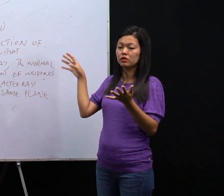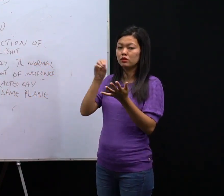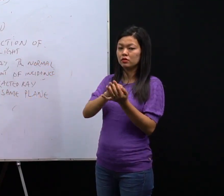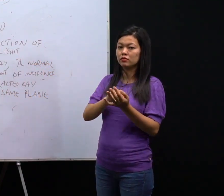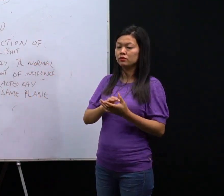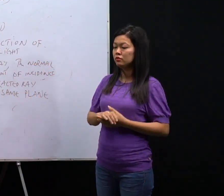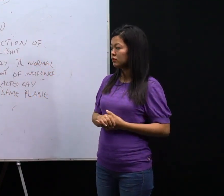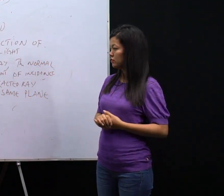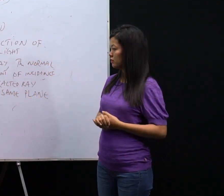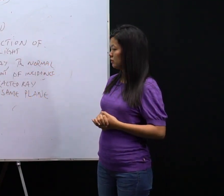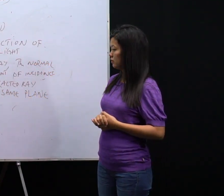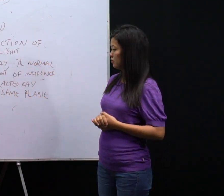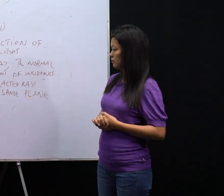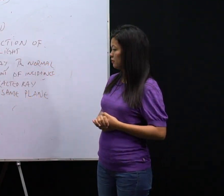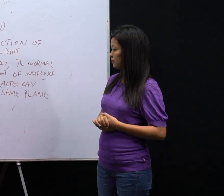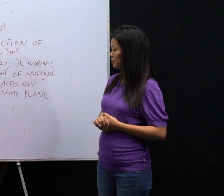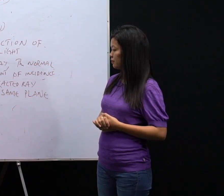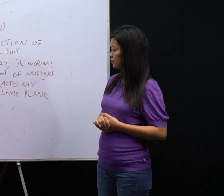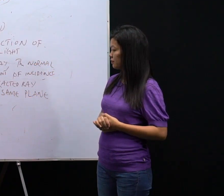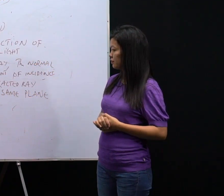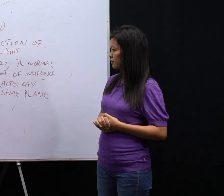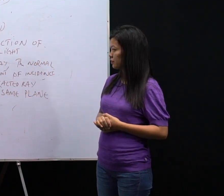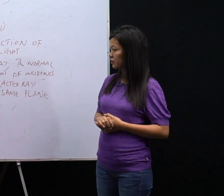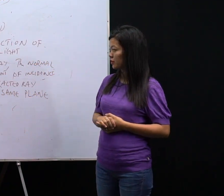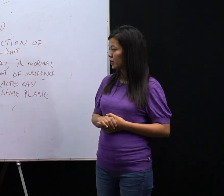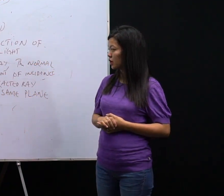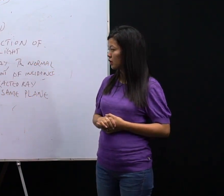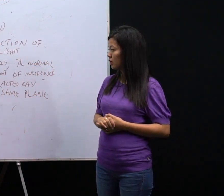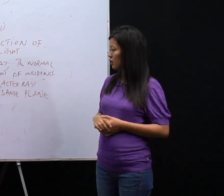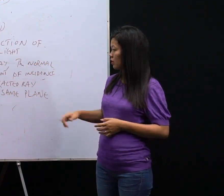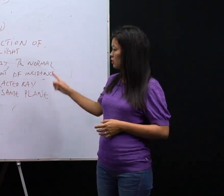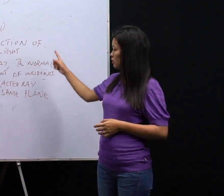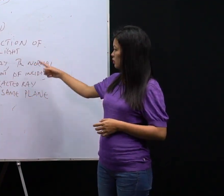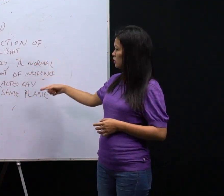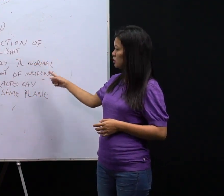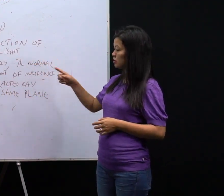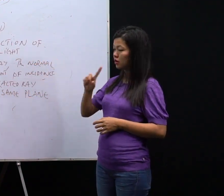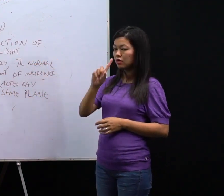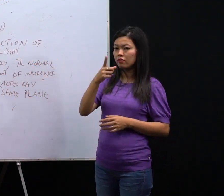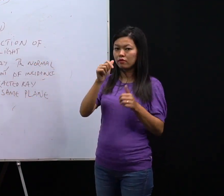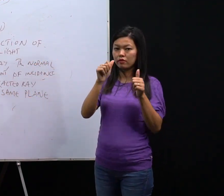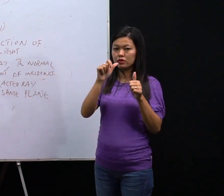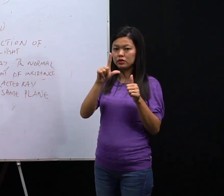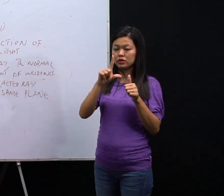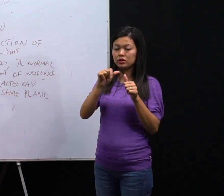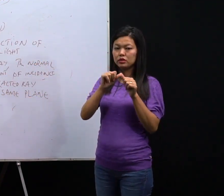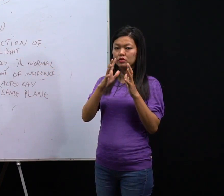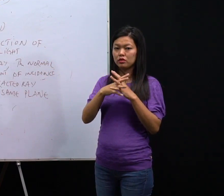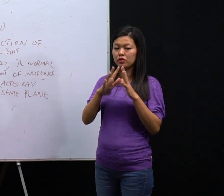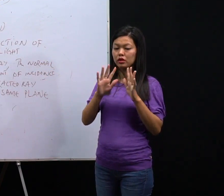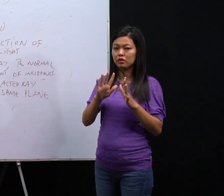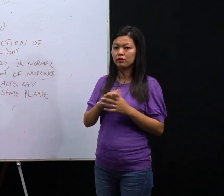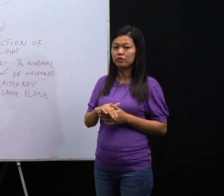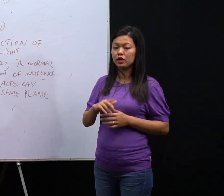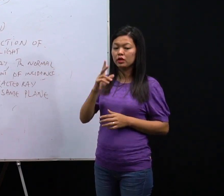Clear? Now, this is the first law. And the second law is the ratio, okay? The